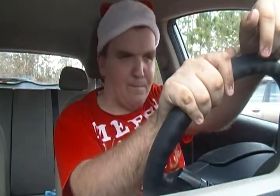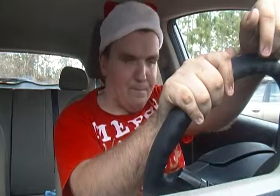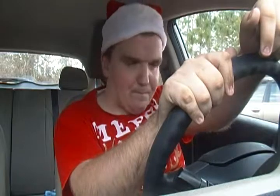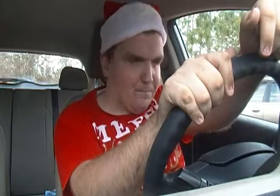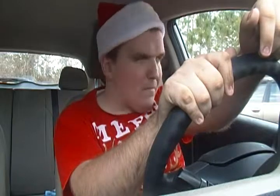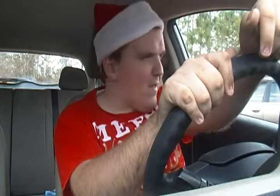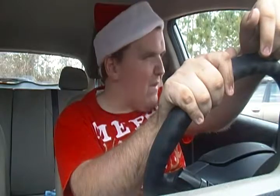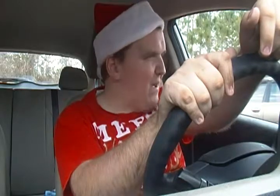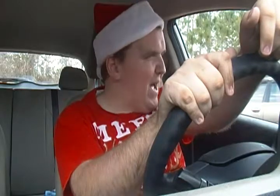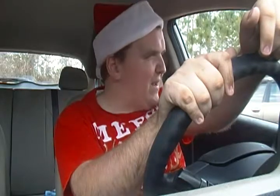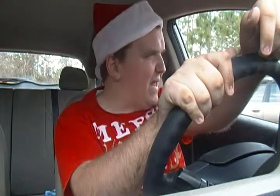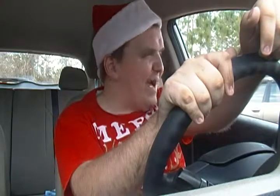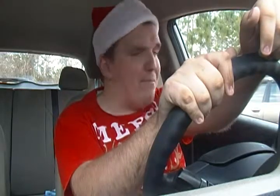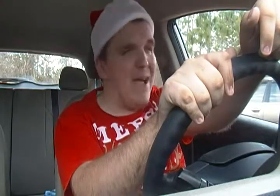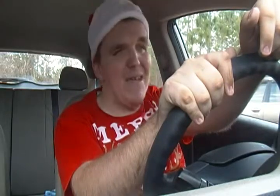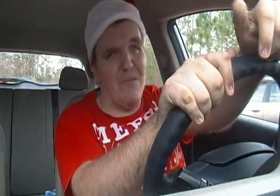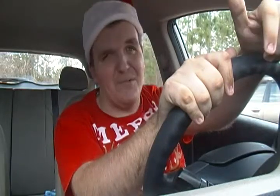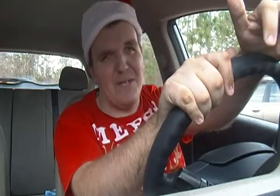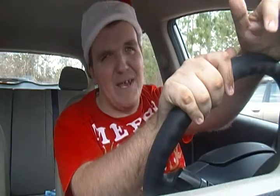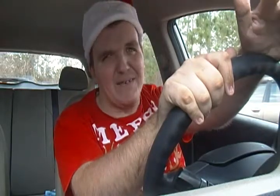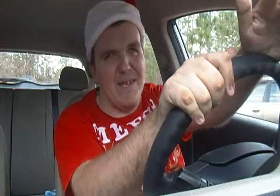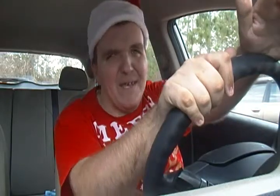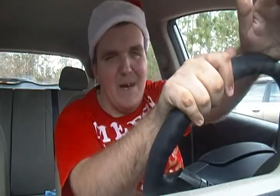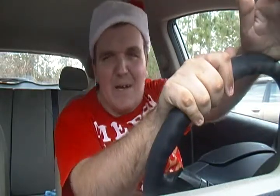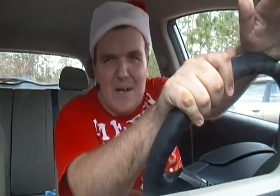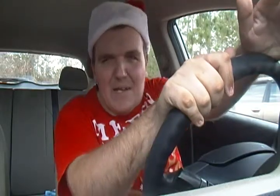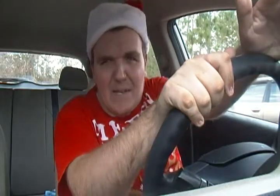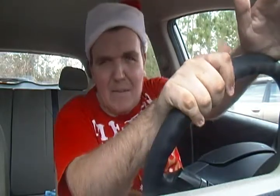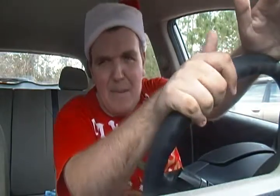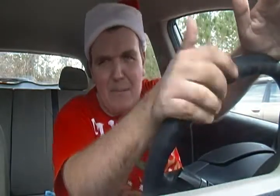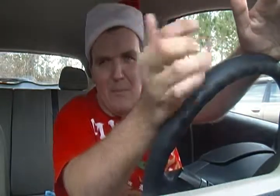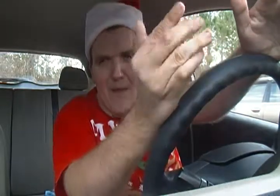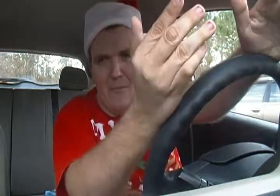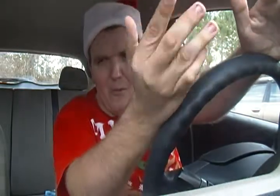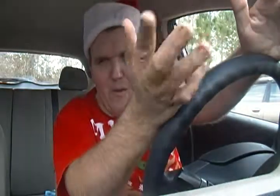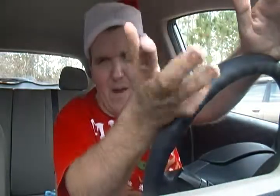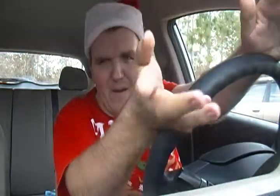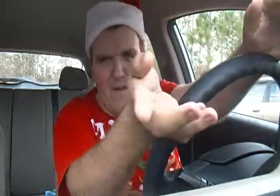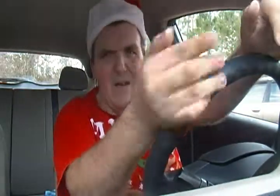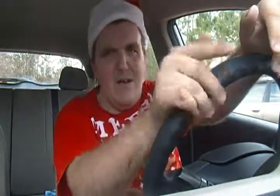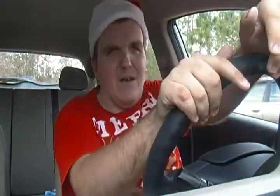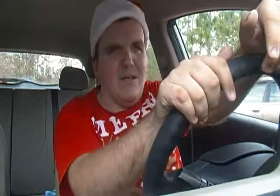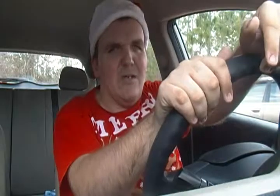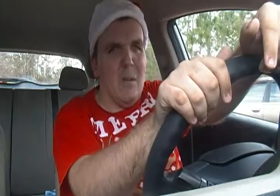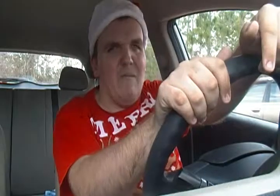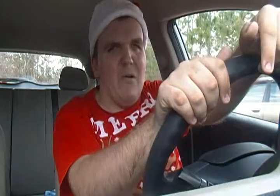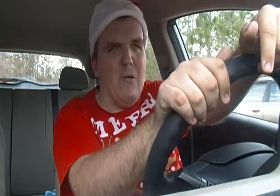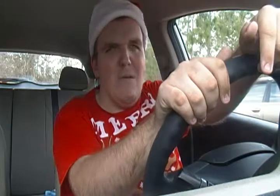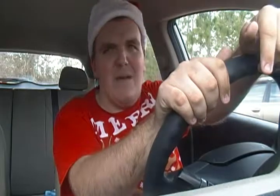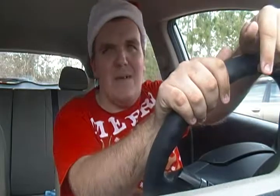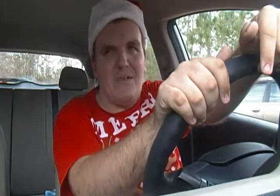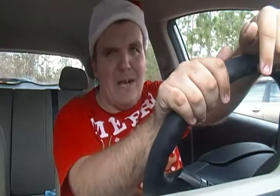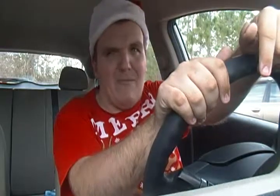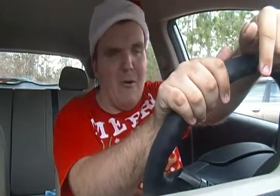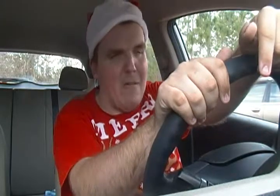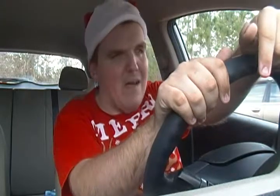and they had a live band which was actually the the people that weren't there serving food singing for them